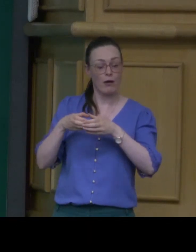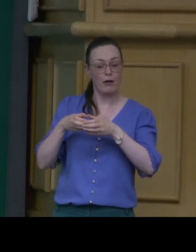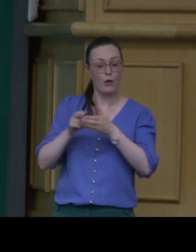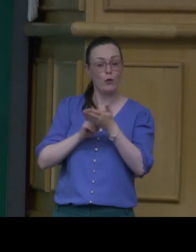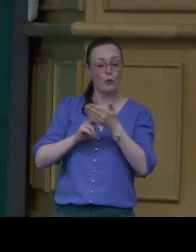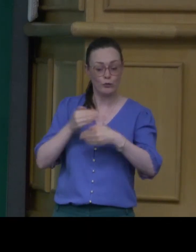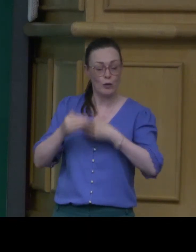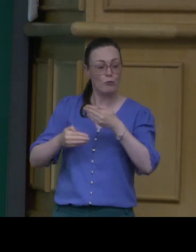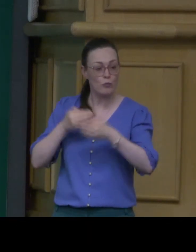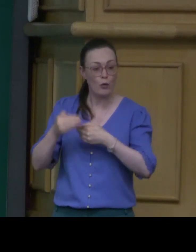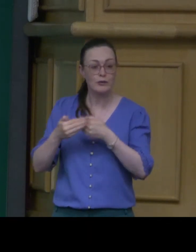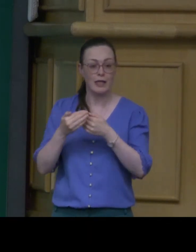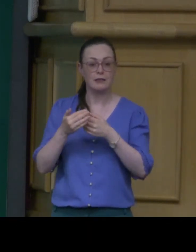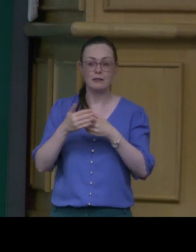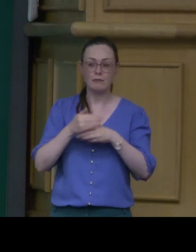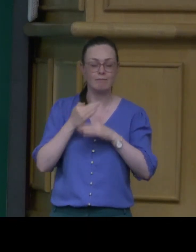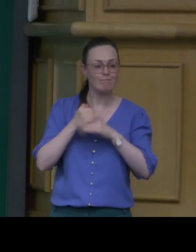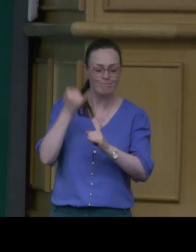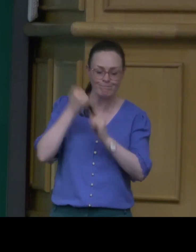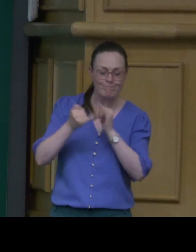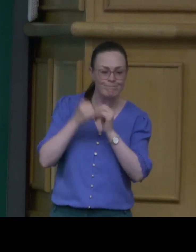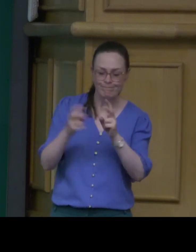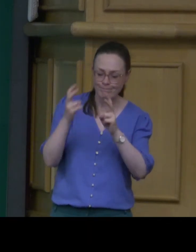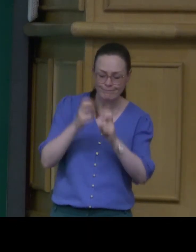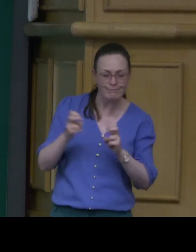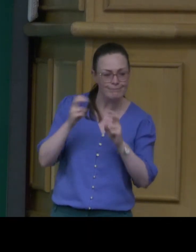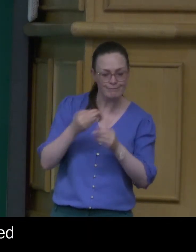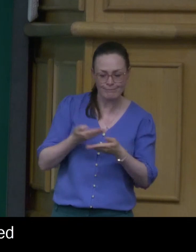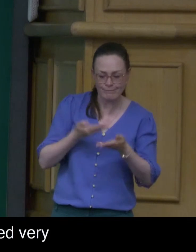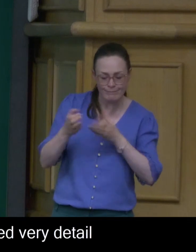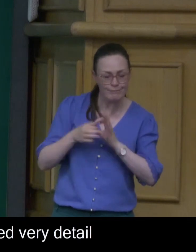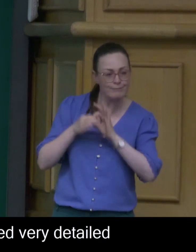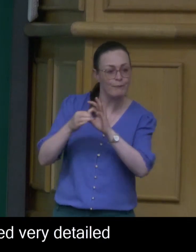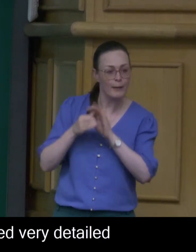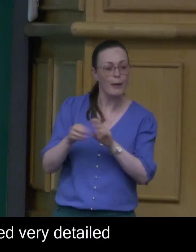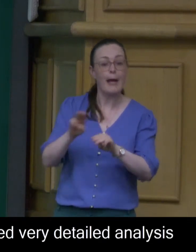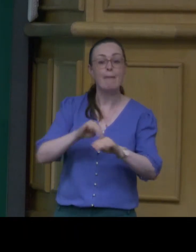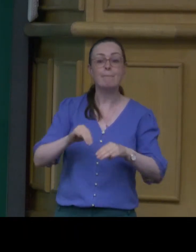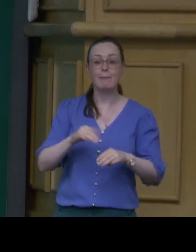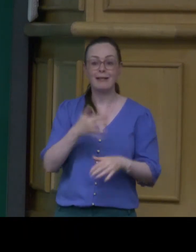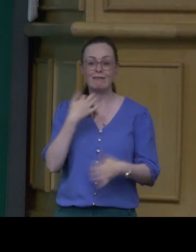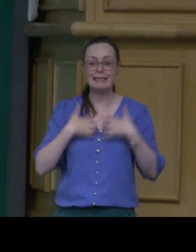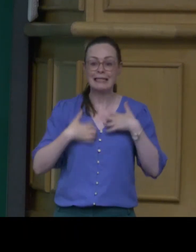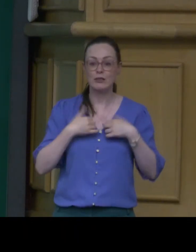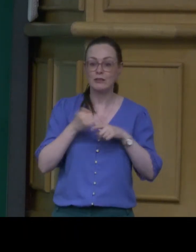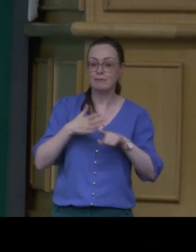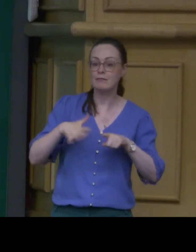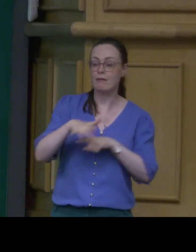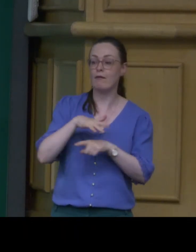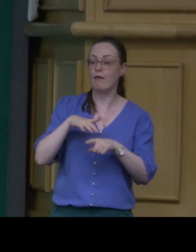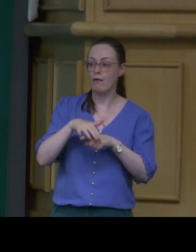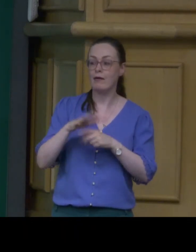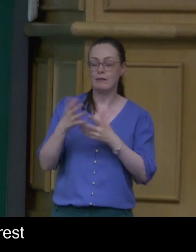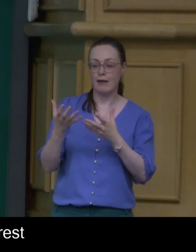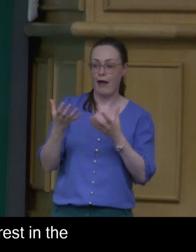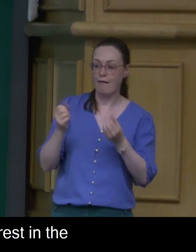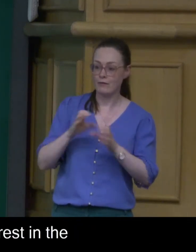that process, which followed very detailed analysis and engagement that people with an interest in the issue